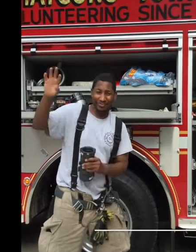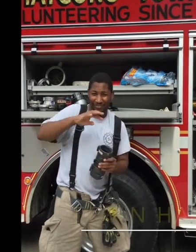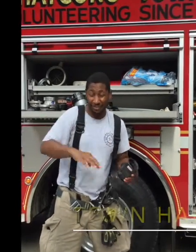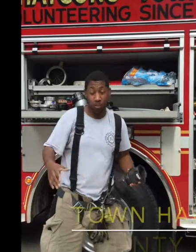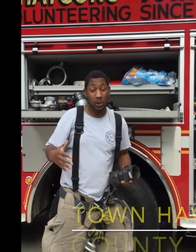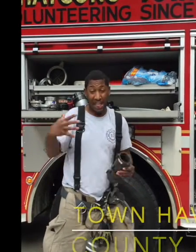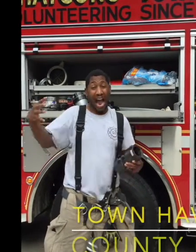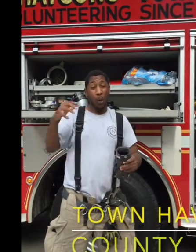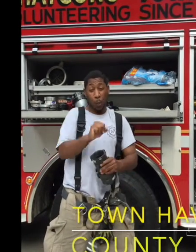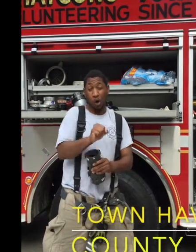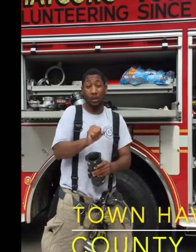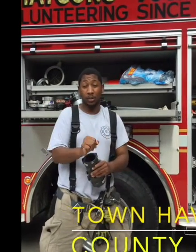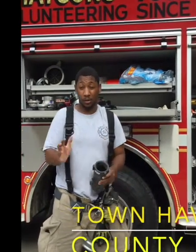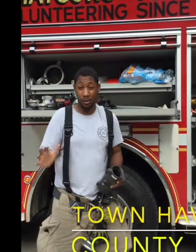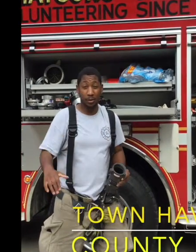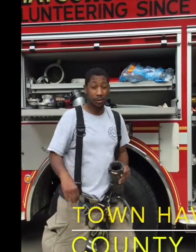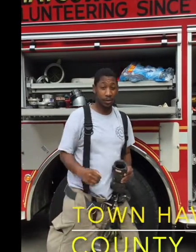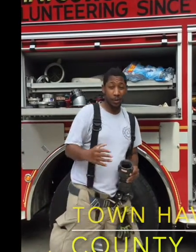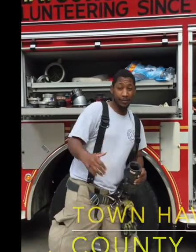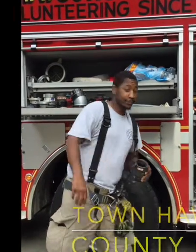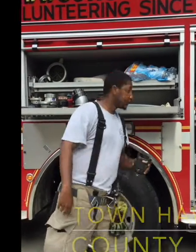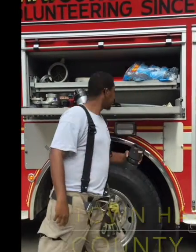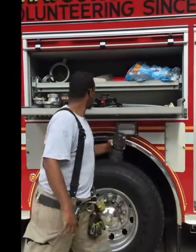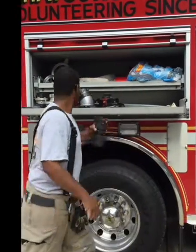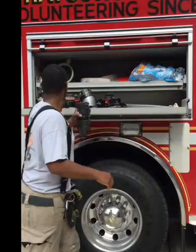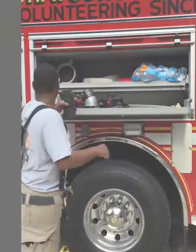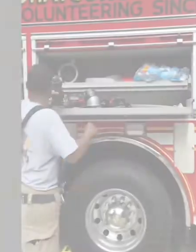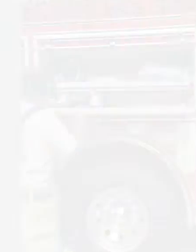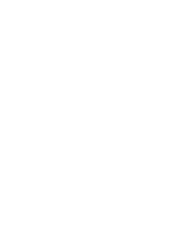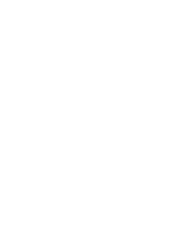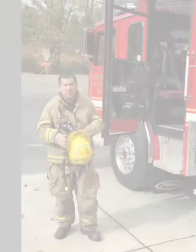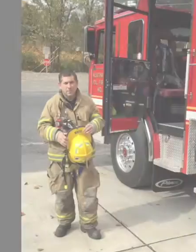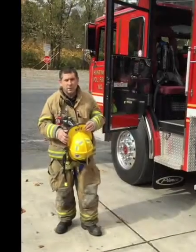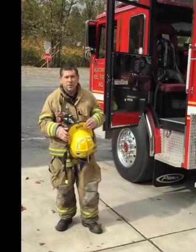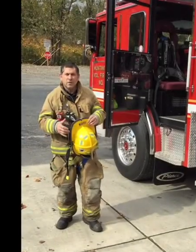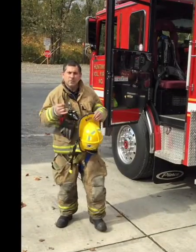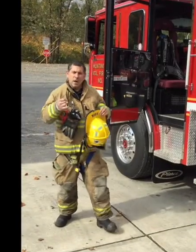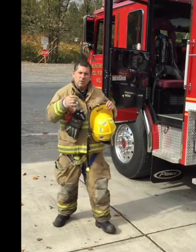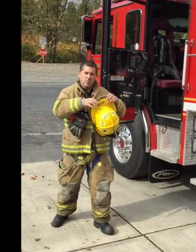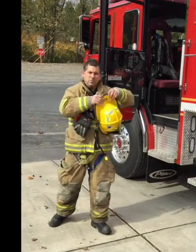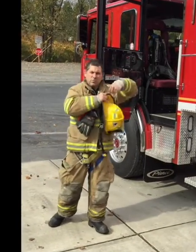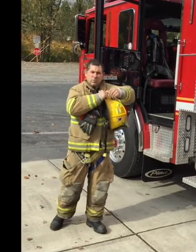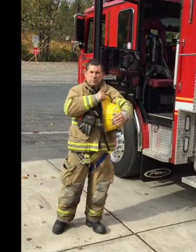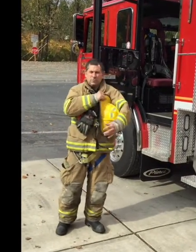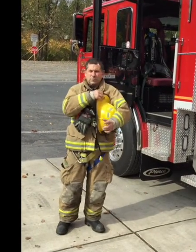to fill up and try to fight the fire that way, and that's a lot of work.